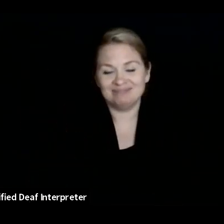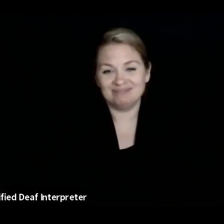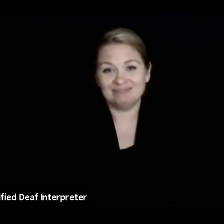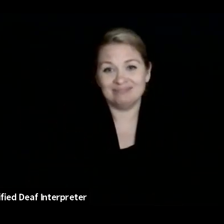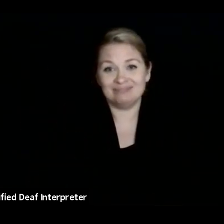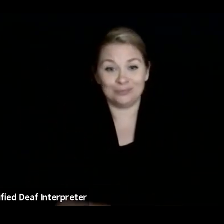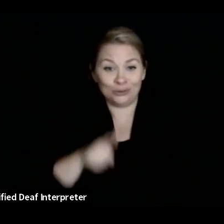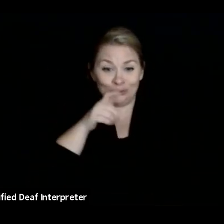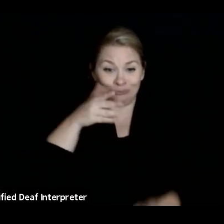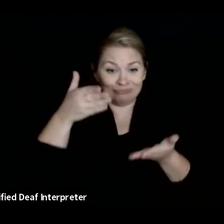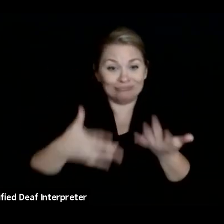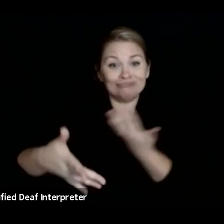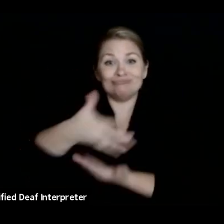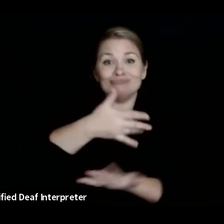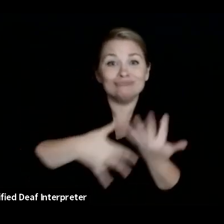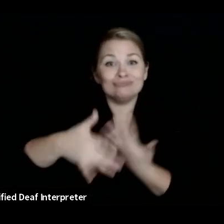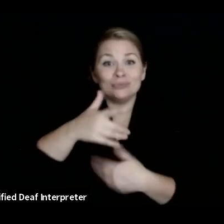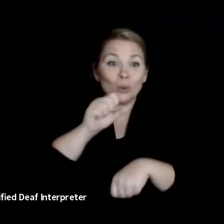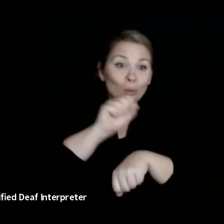Thank you.